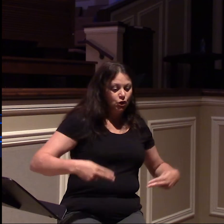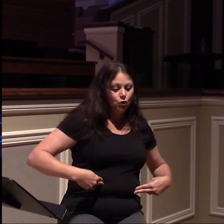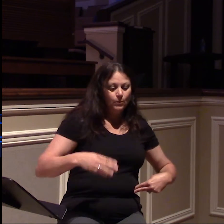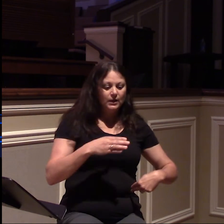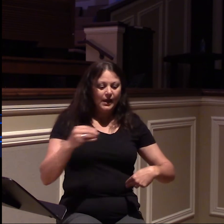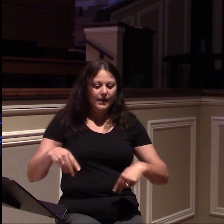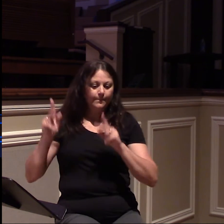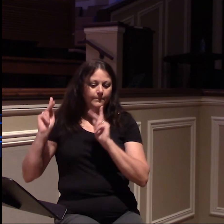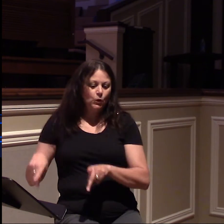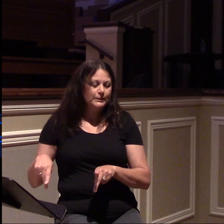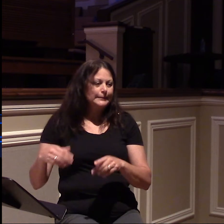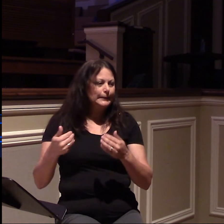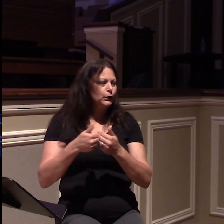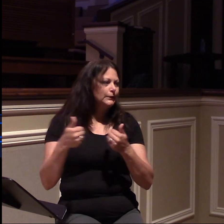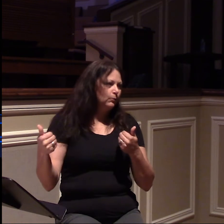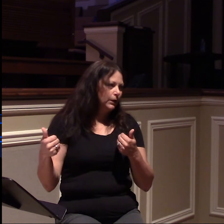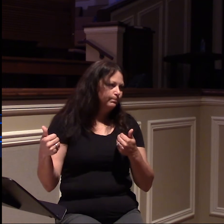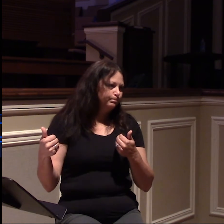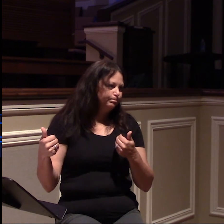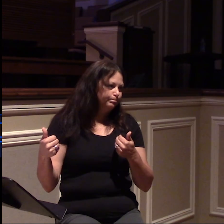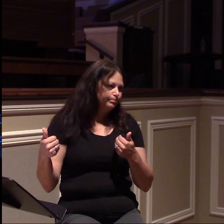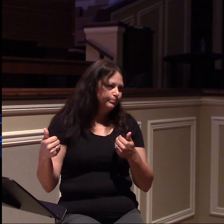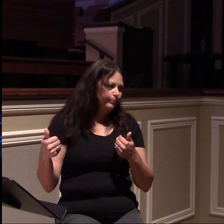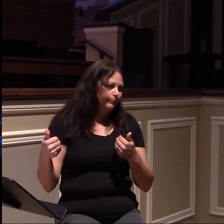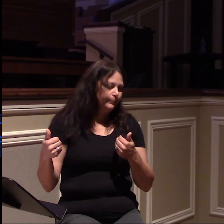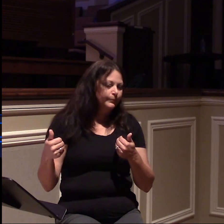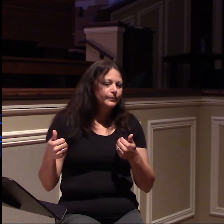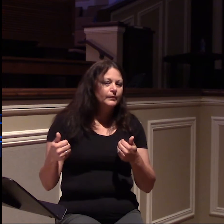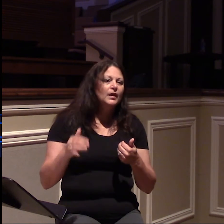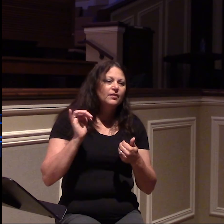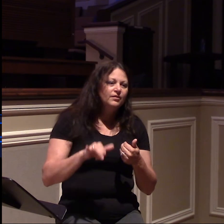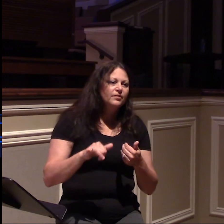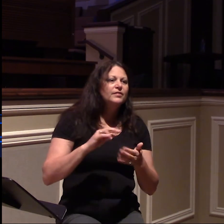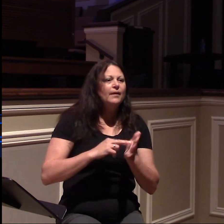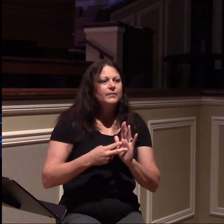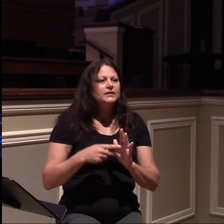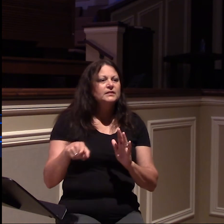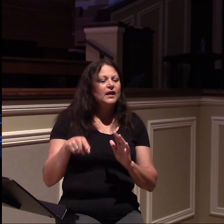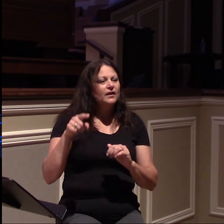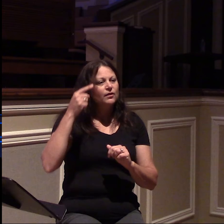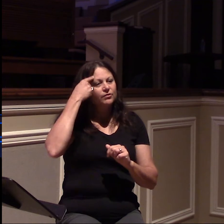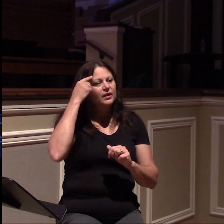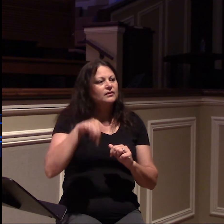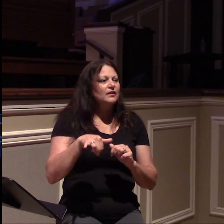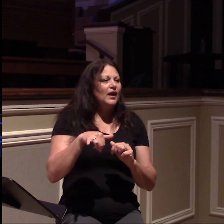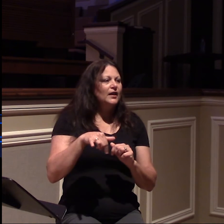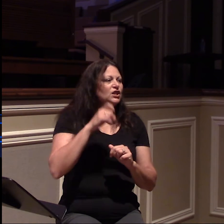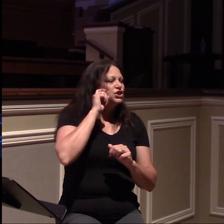denigrated. And the result of this is a denigration of the body. It's a denigration of gender roles. It's a